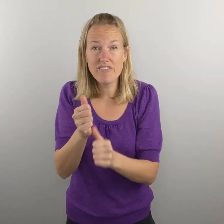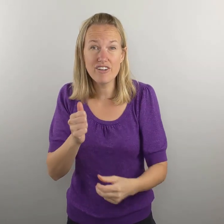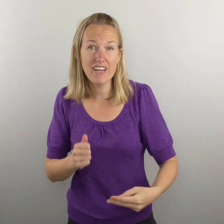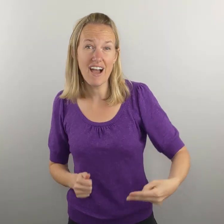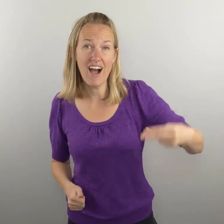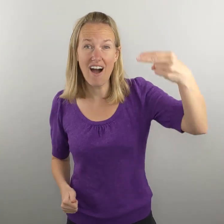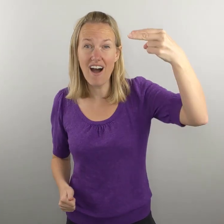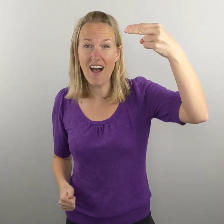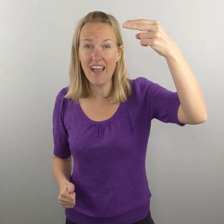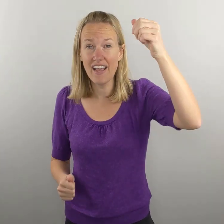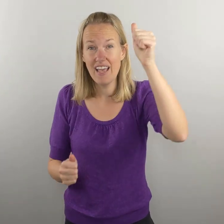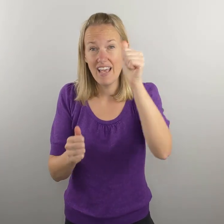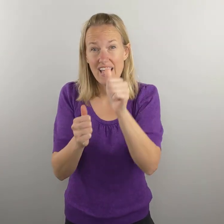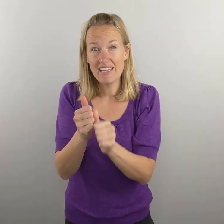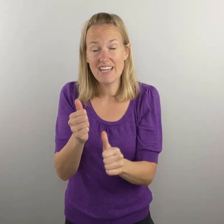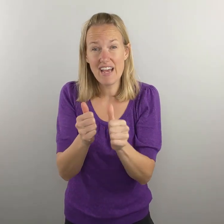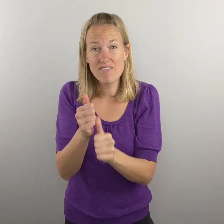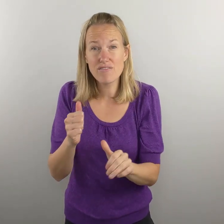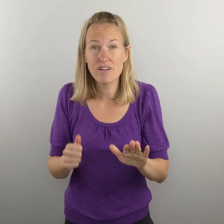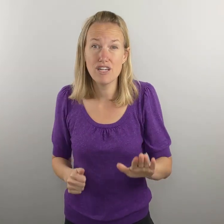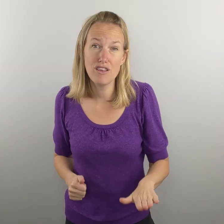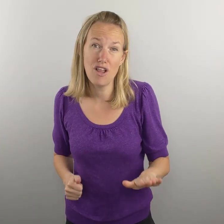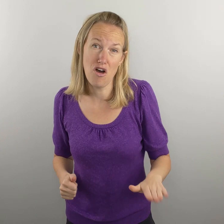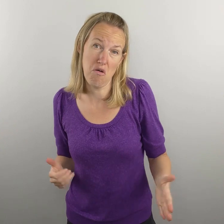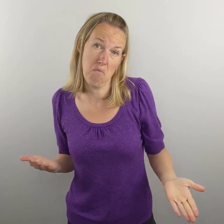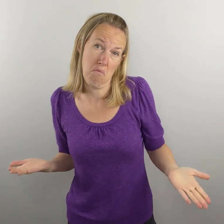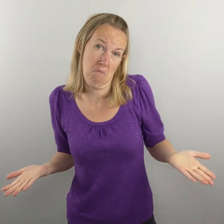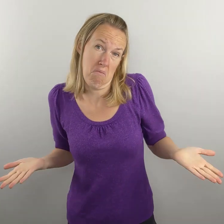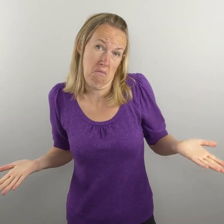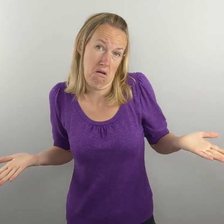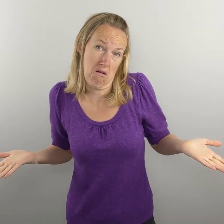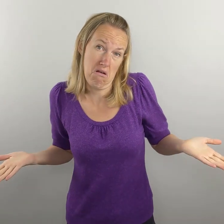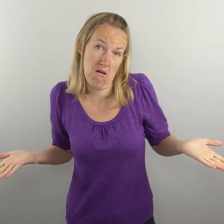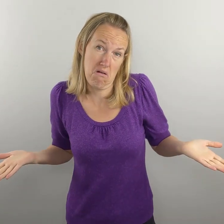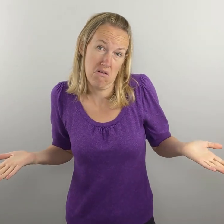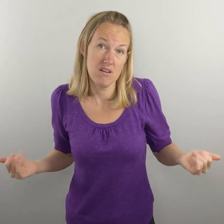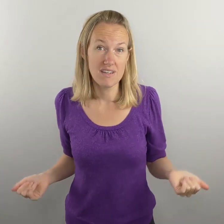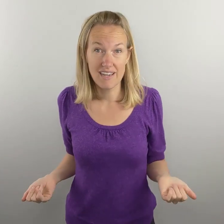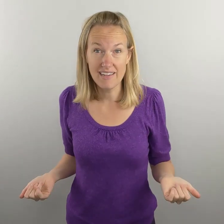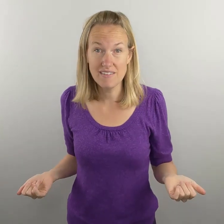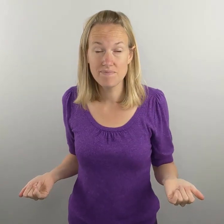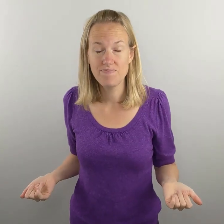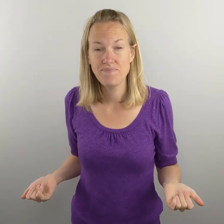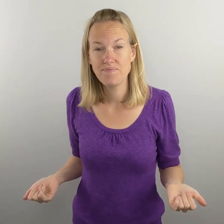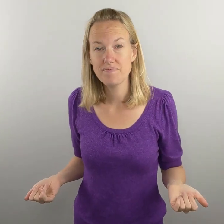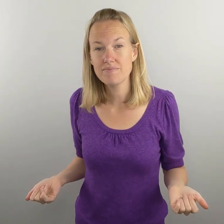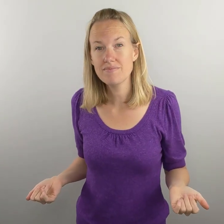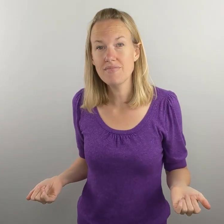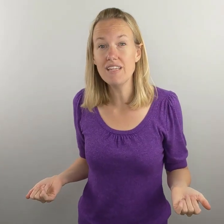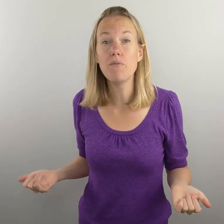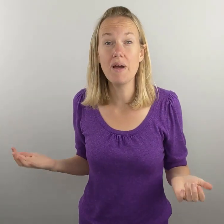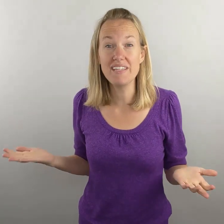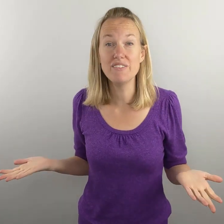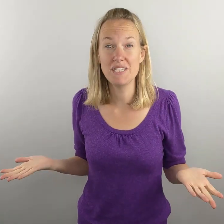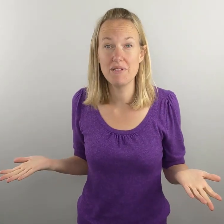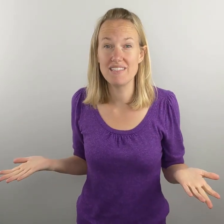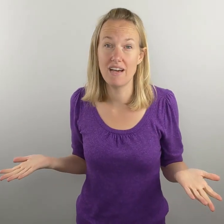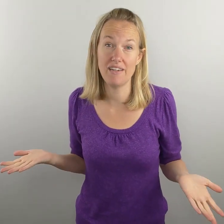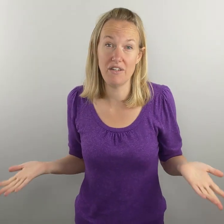every high and every low? I don't know, okay? When you see me sign, you're gonna